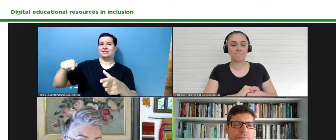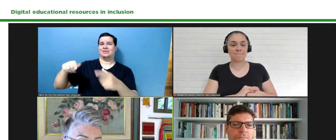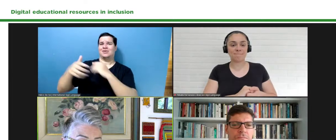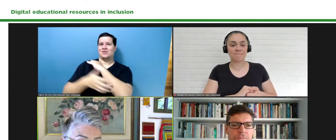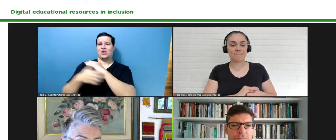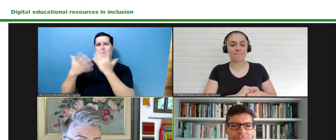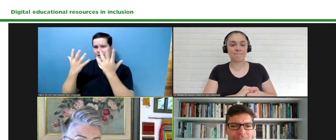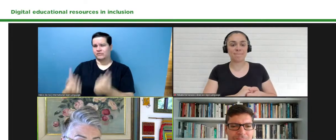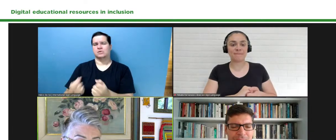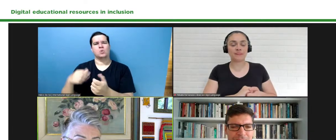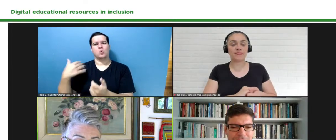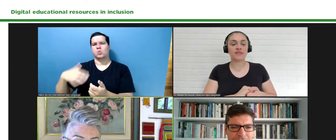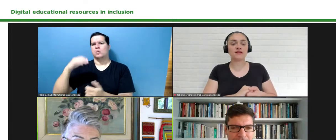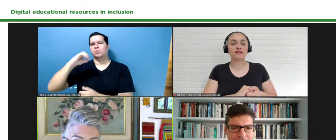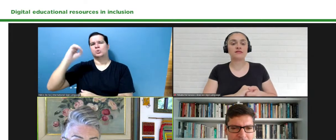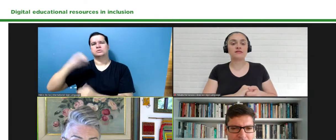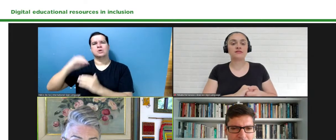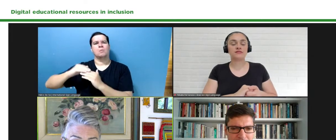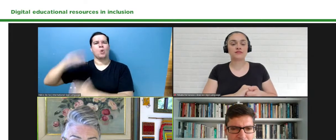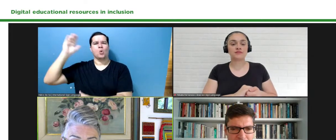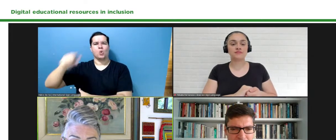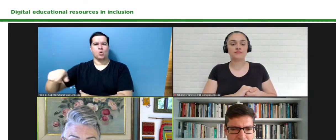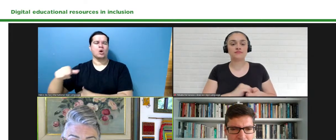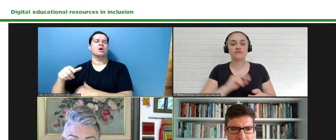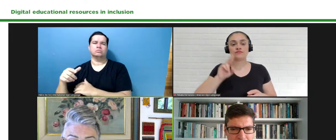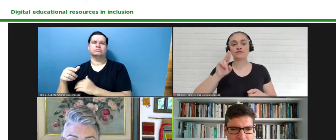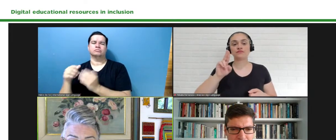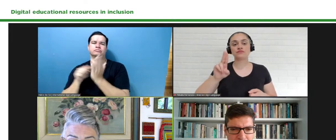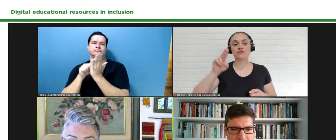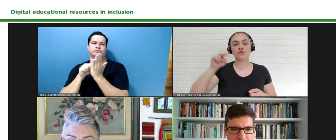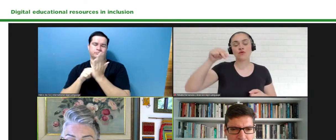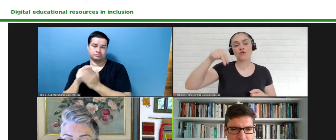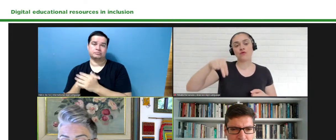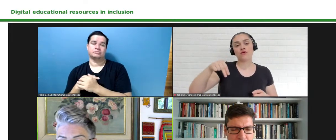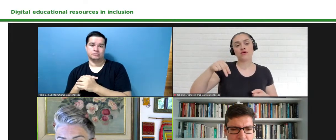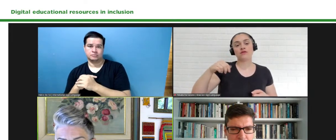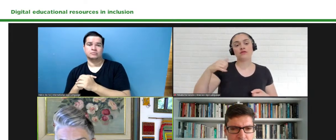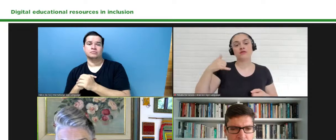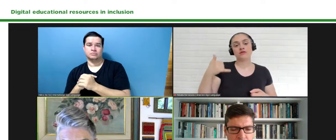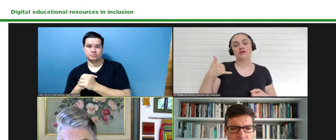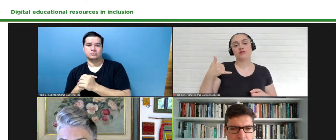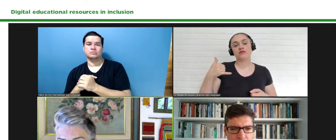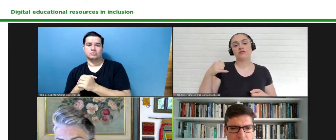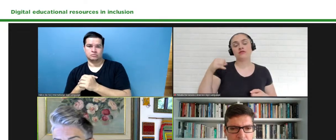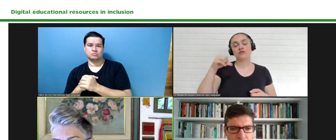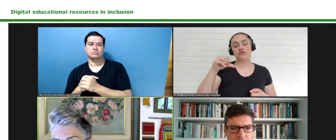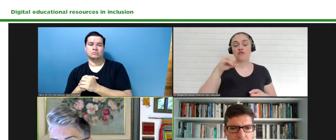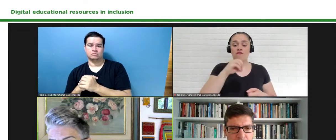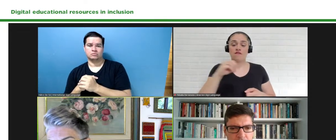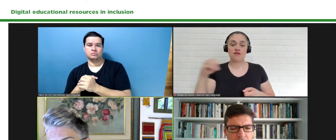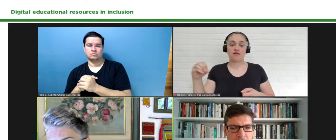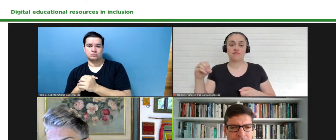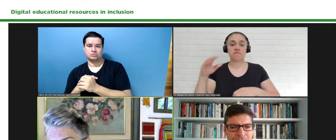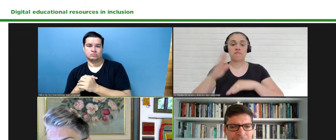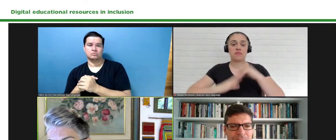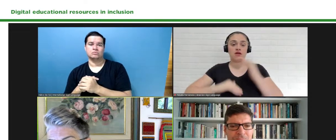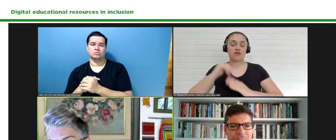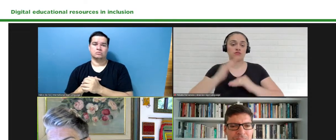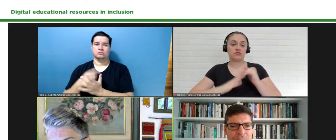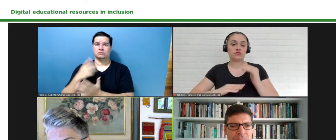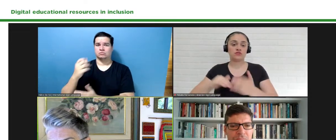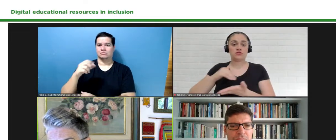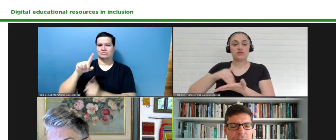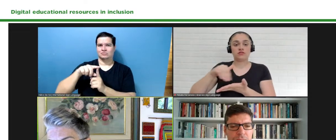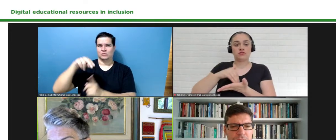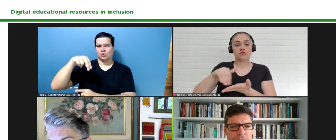been acknowledged by the UN as one of the 400 best practice of SDGs